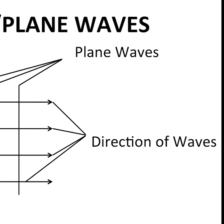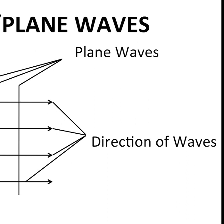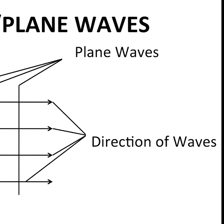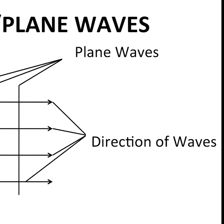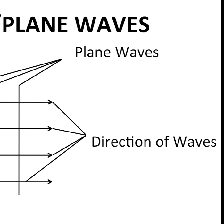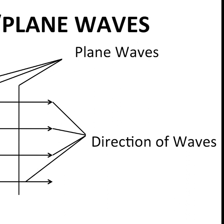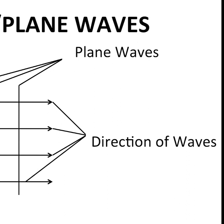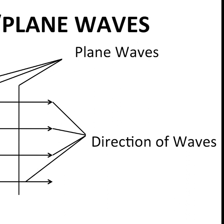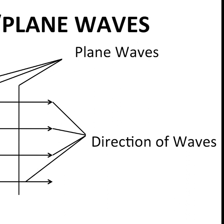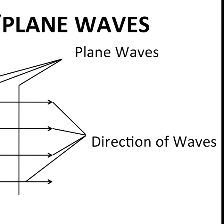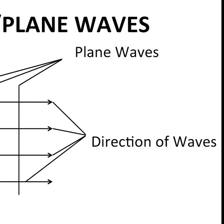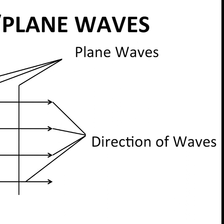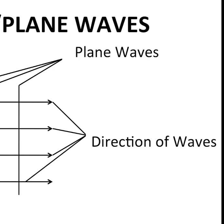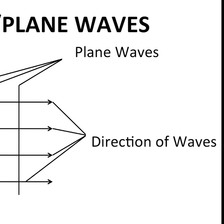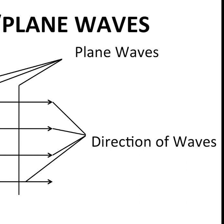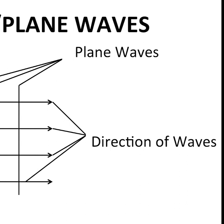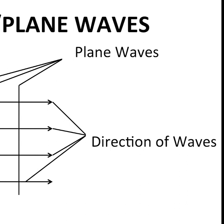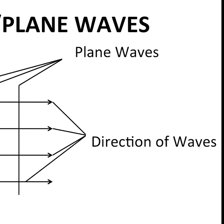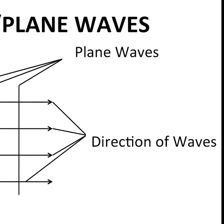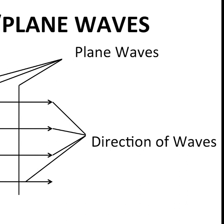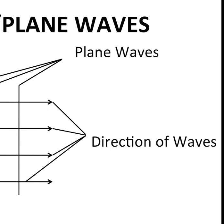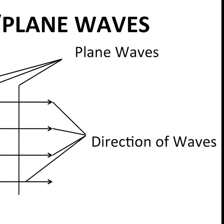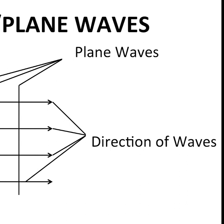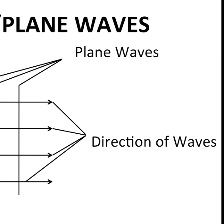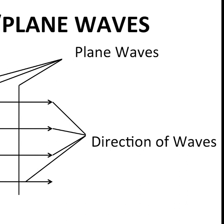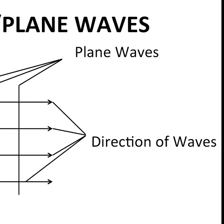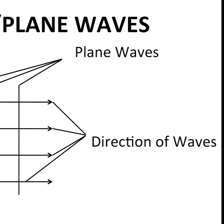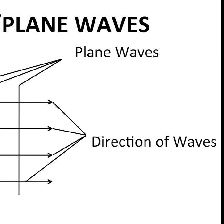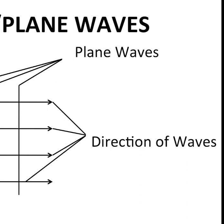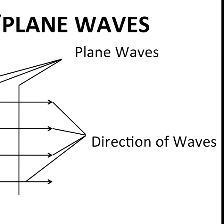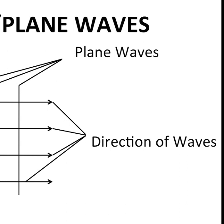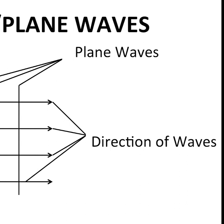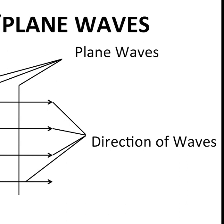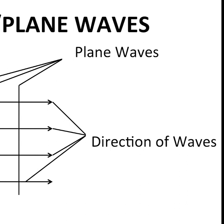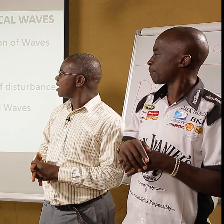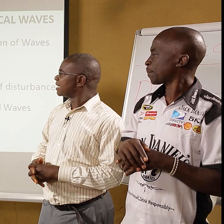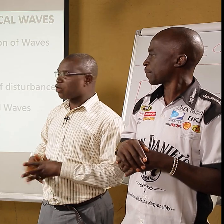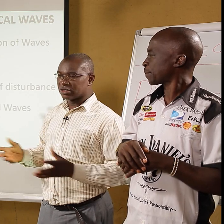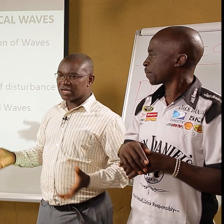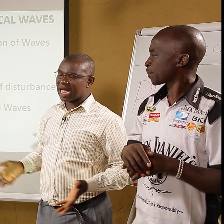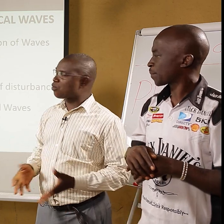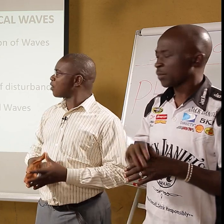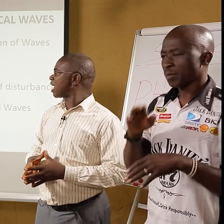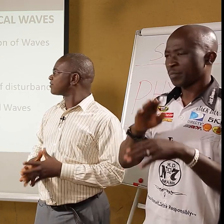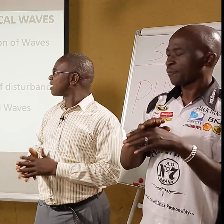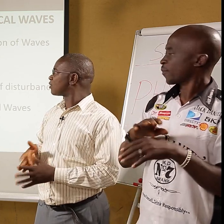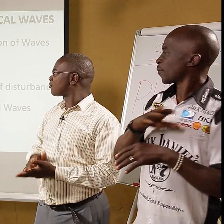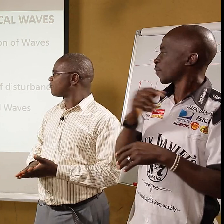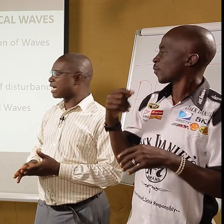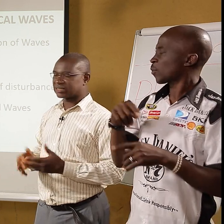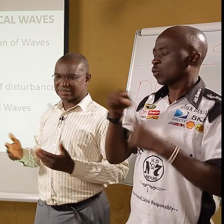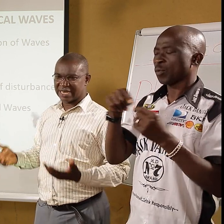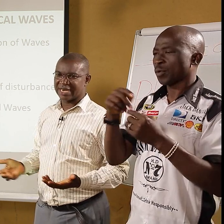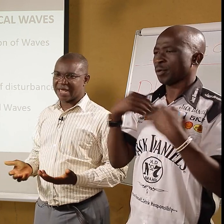and direction of the waves generated or traveling. Then on the other hand, when we have circular